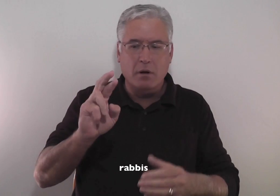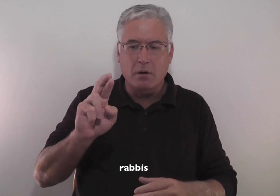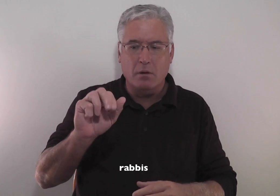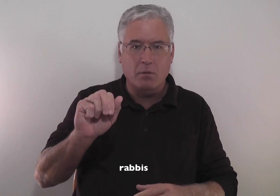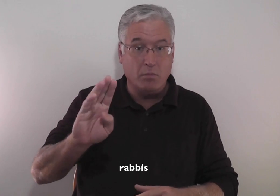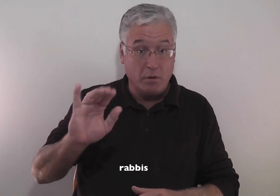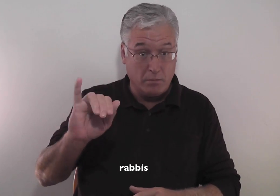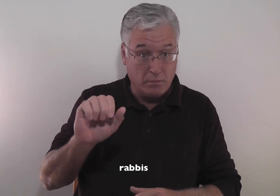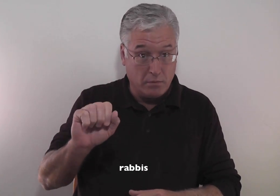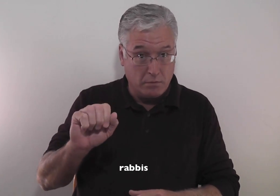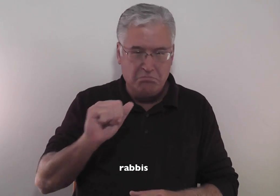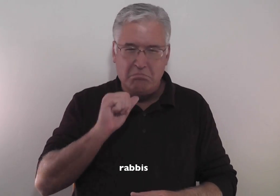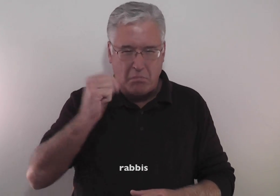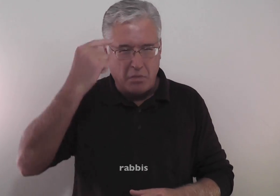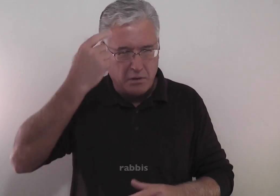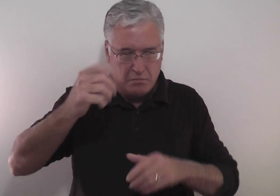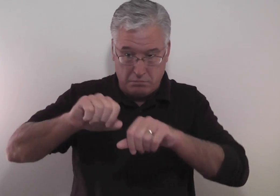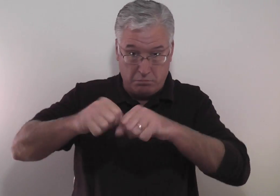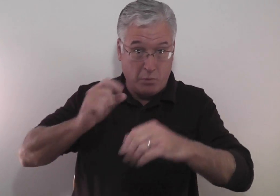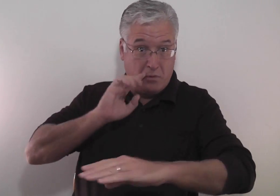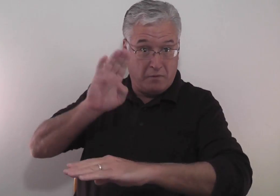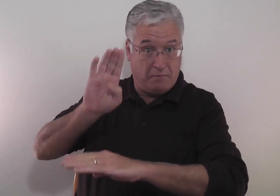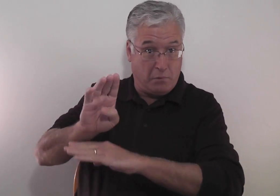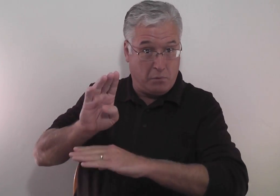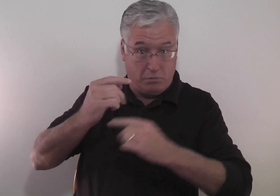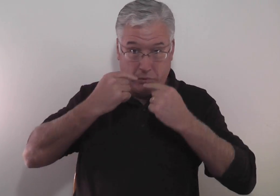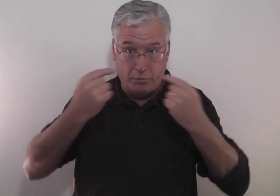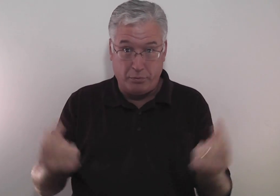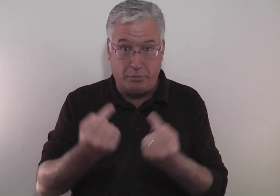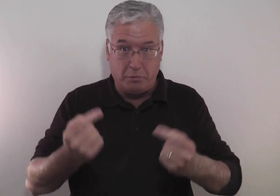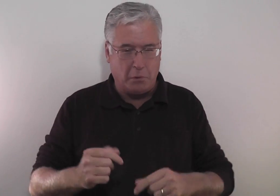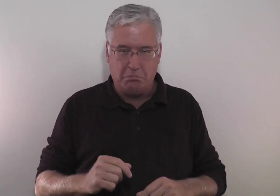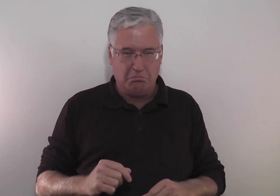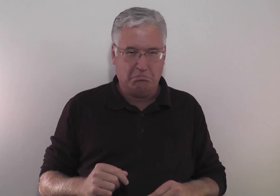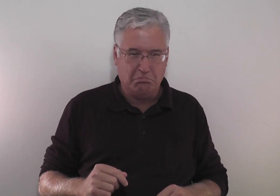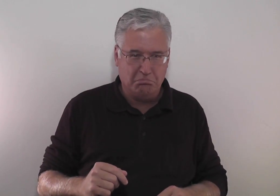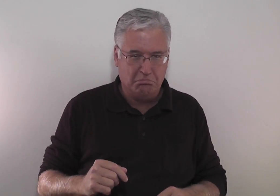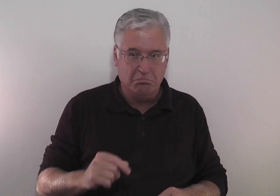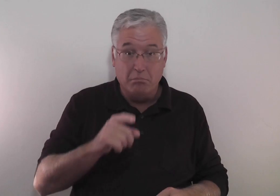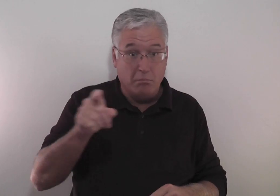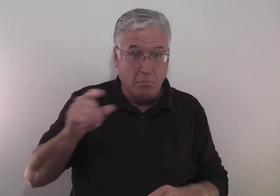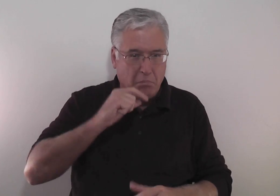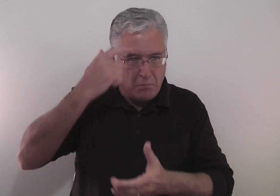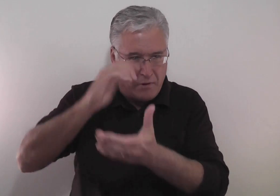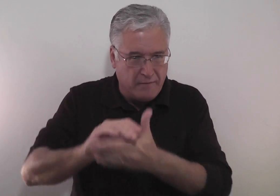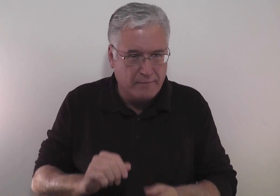At that time, there were Jewish rabbis, and they didn't think breaking a vow was sin. They didn't think